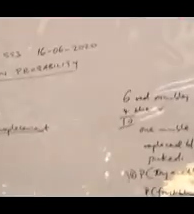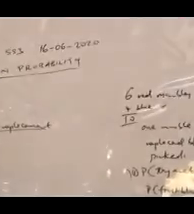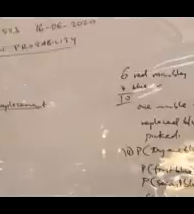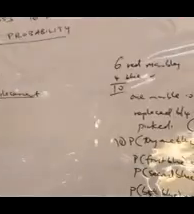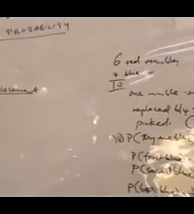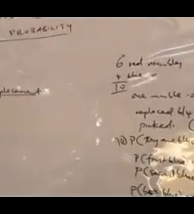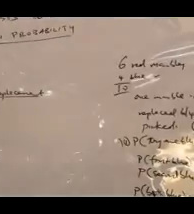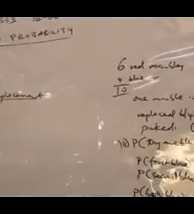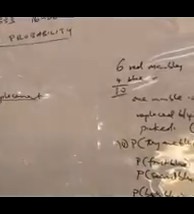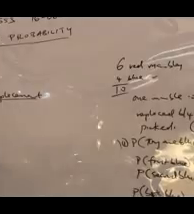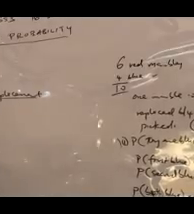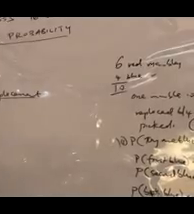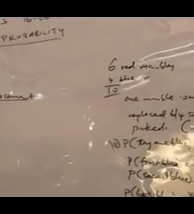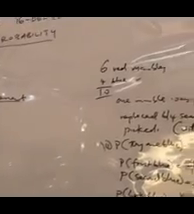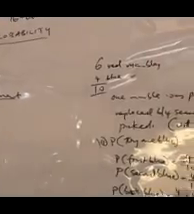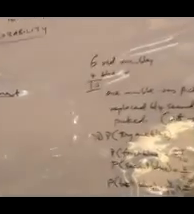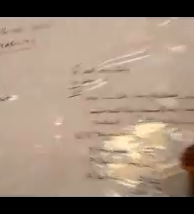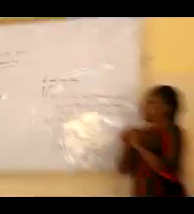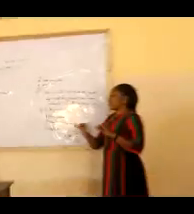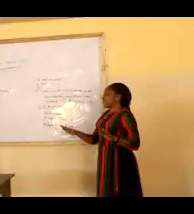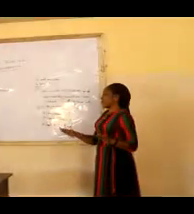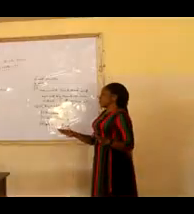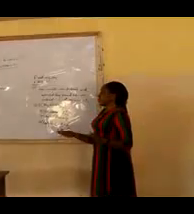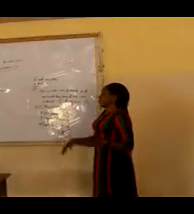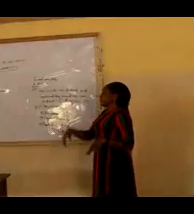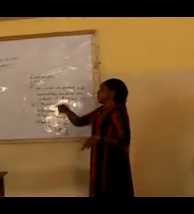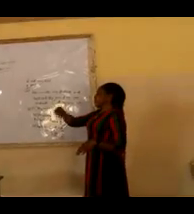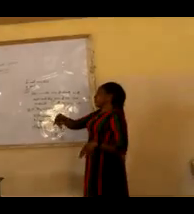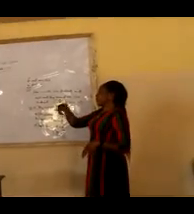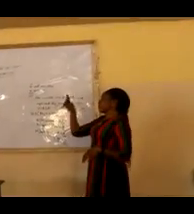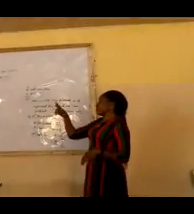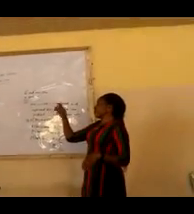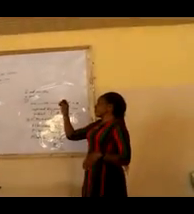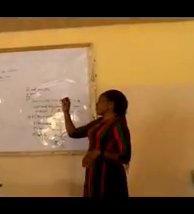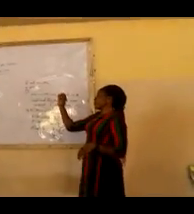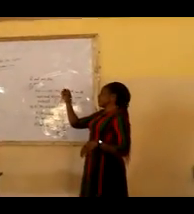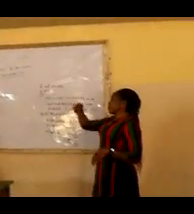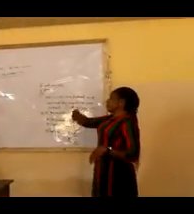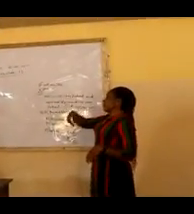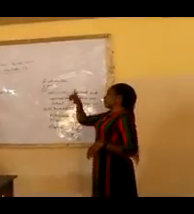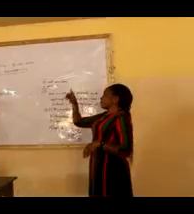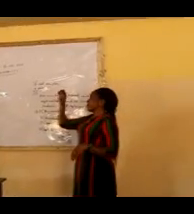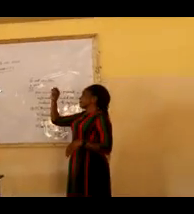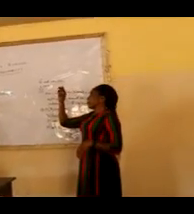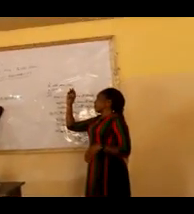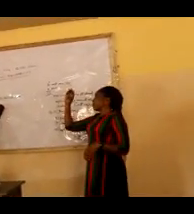you talk about without replacement, you continue with the same procedure. P first,